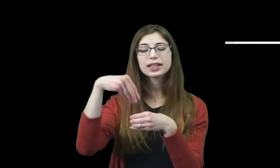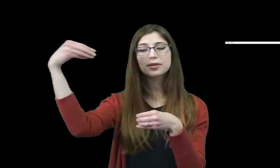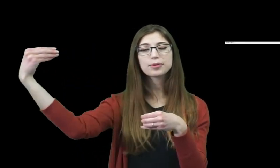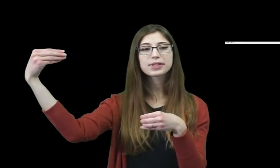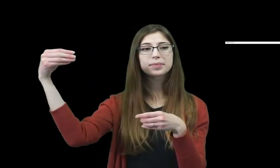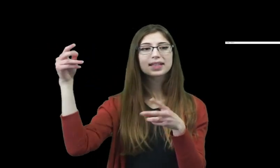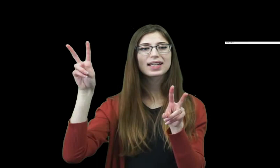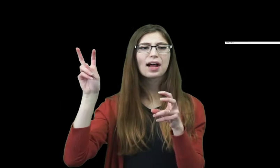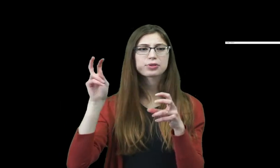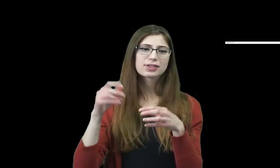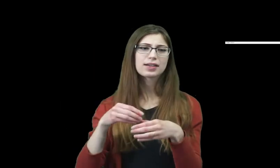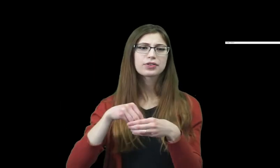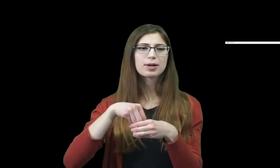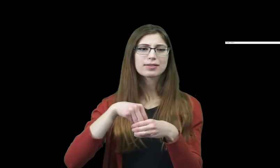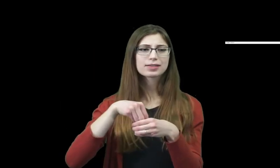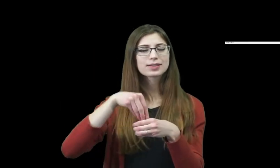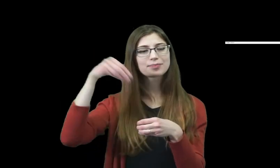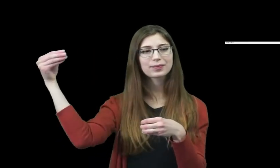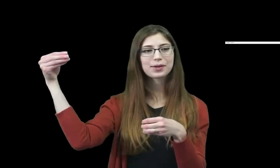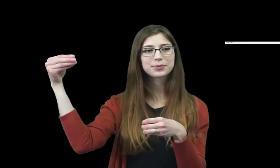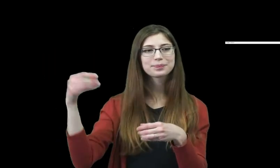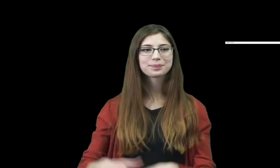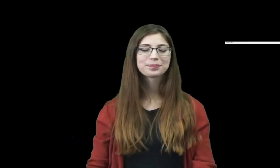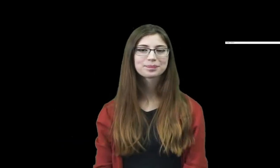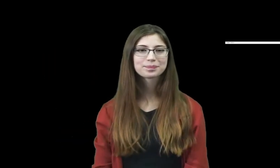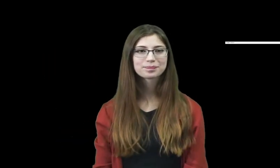pull something out of the box. Out.